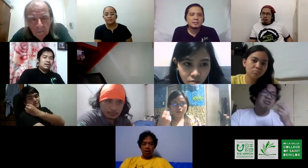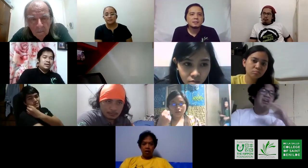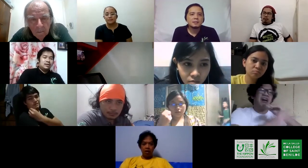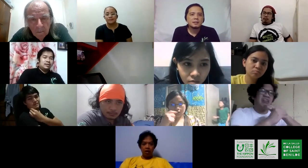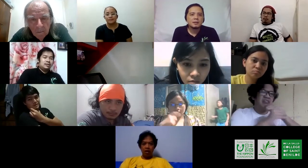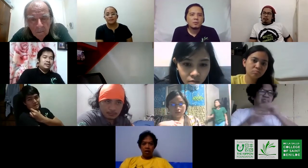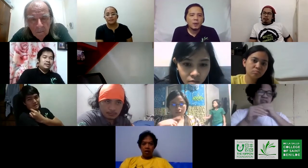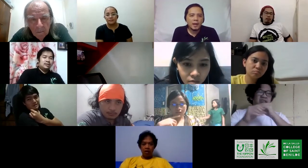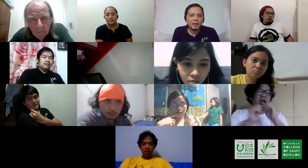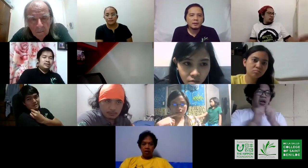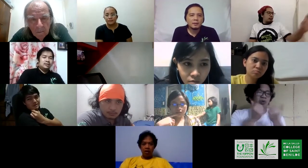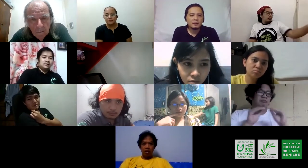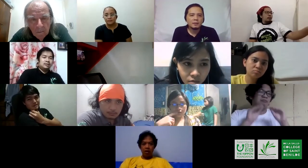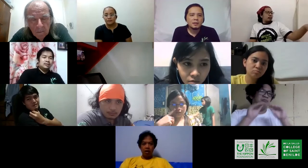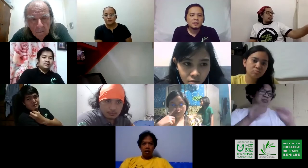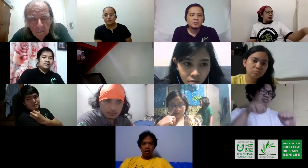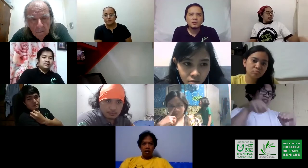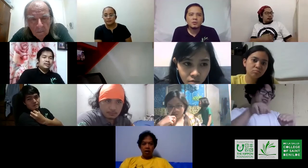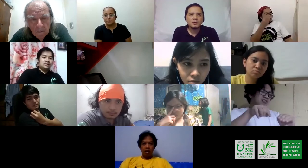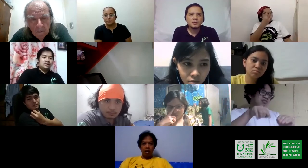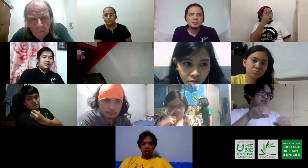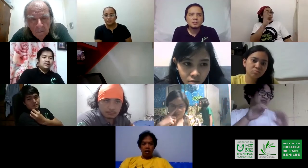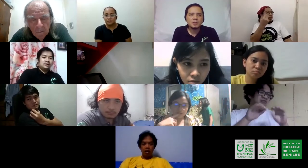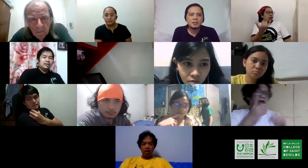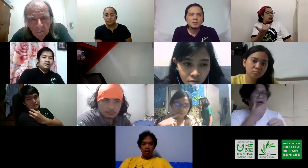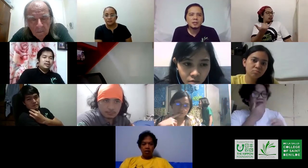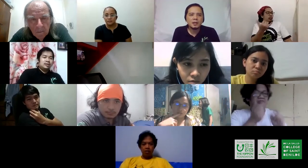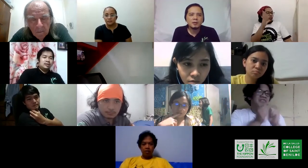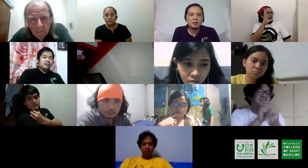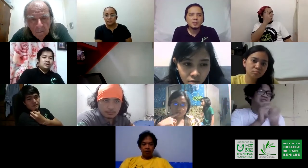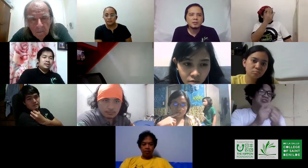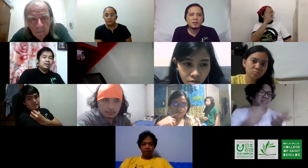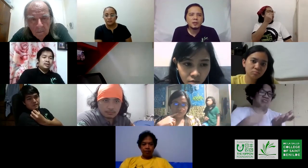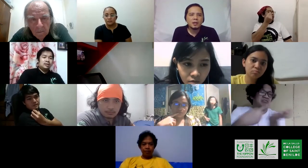date, when. So there was,